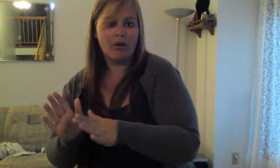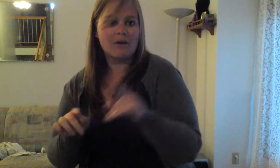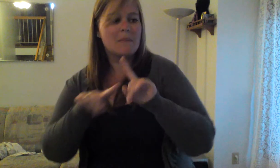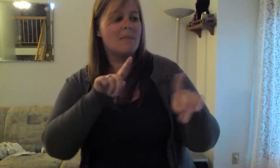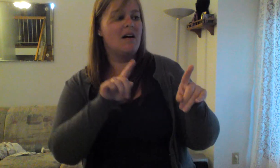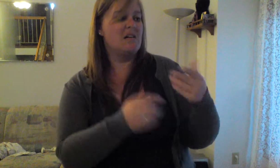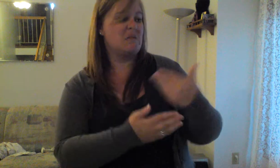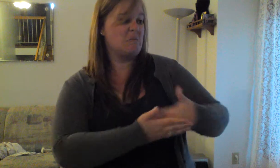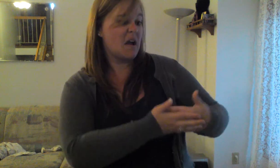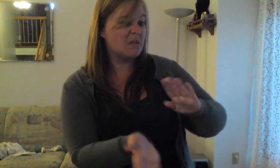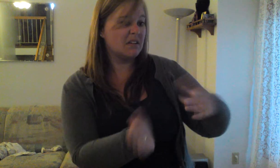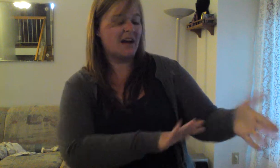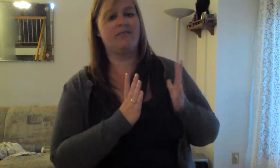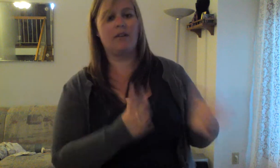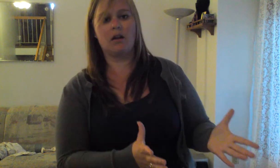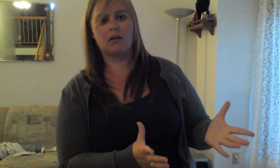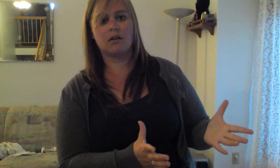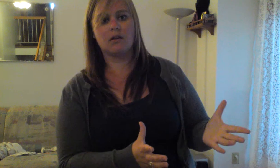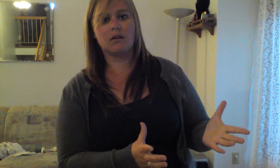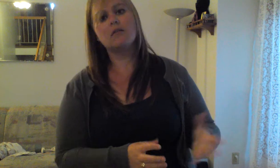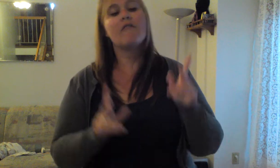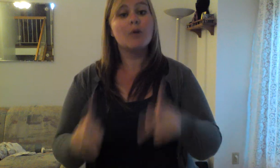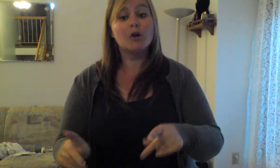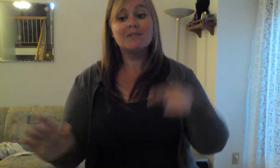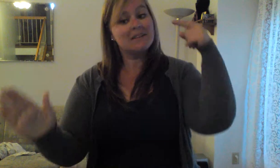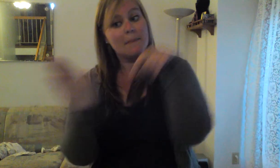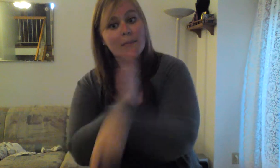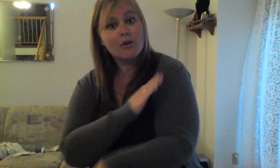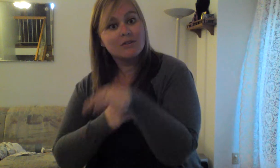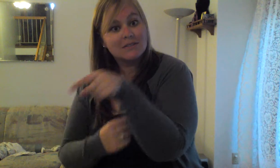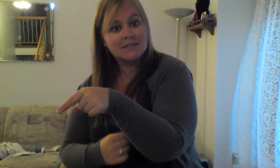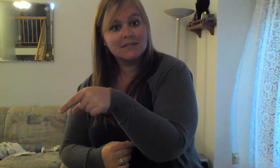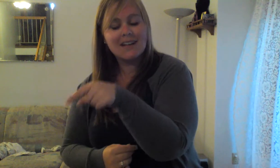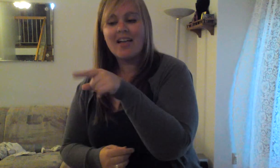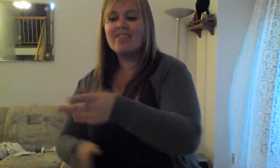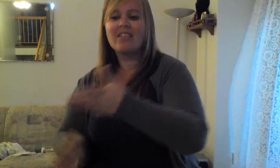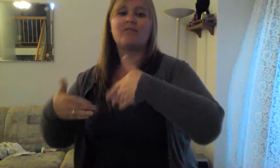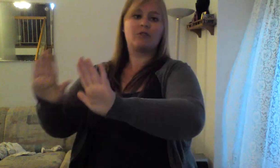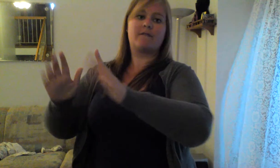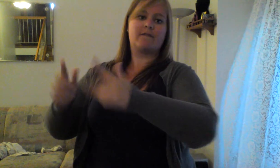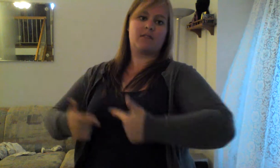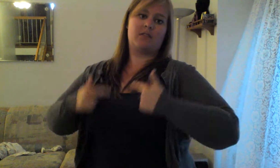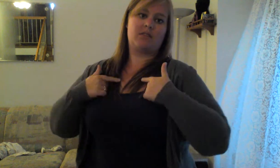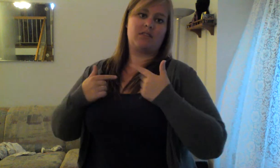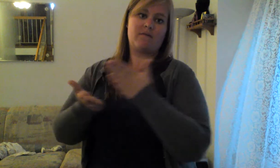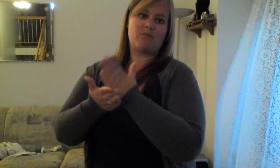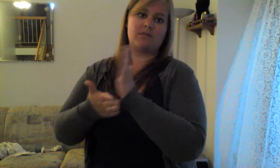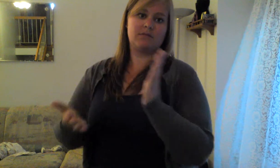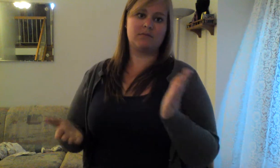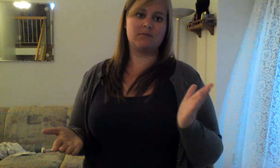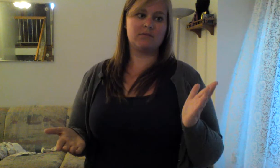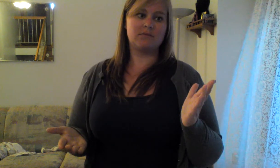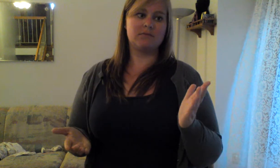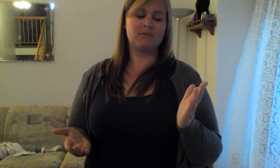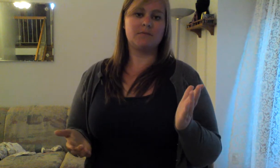When a person commits or is committing murder, they forfeit their right to live. If a force of people is coming to